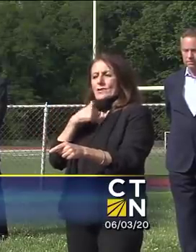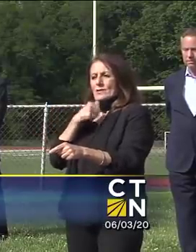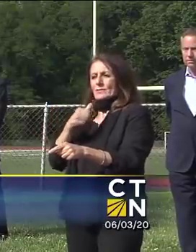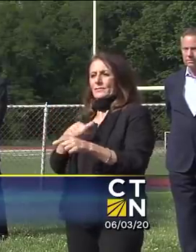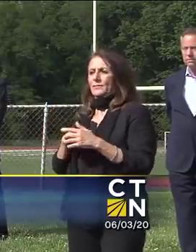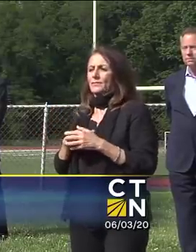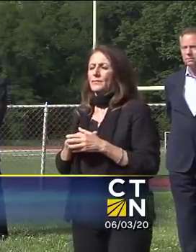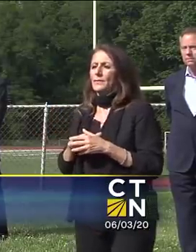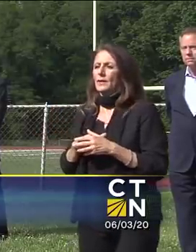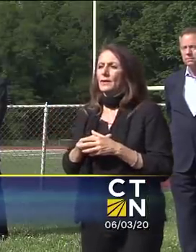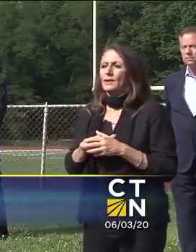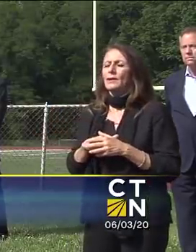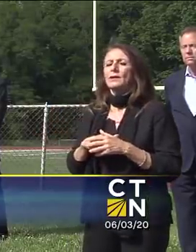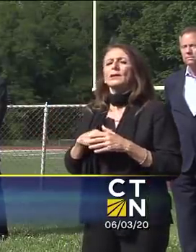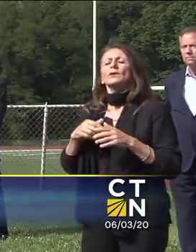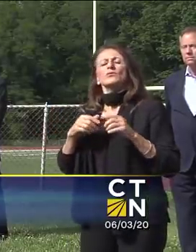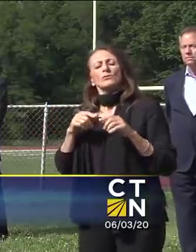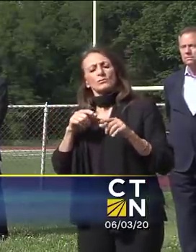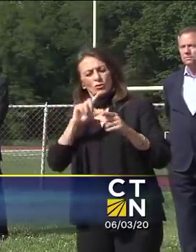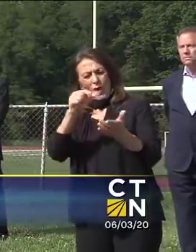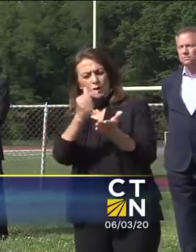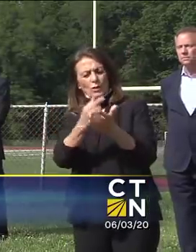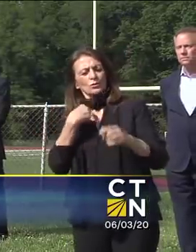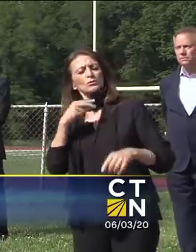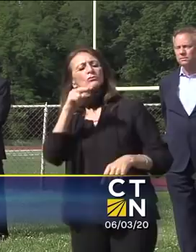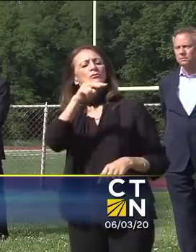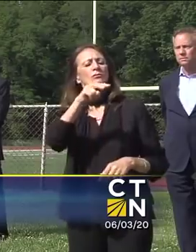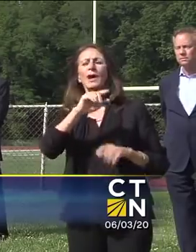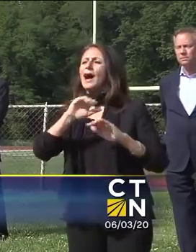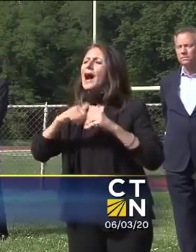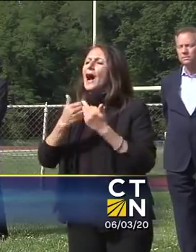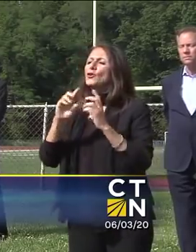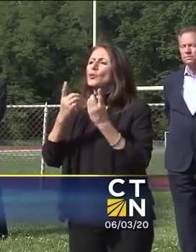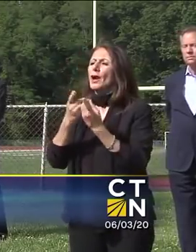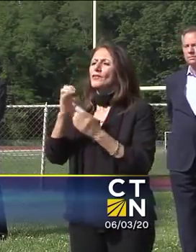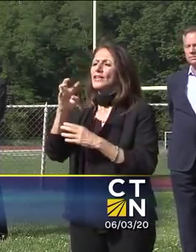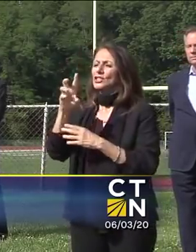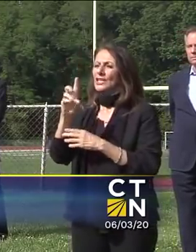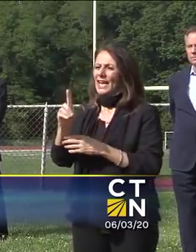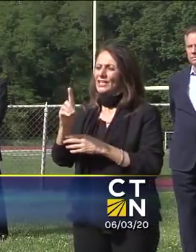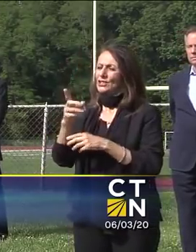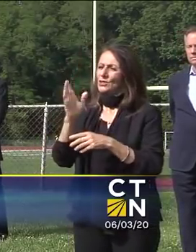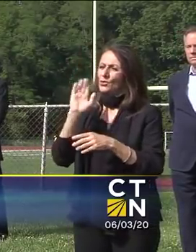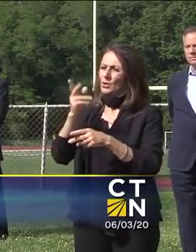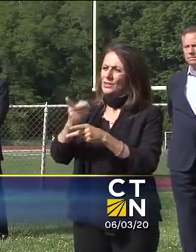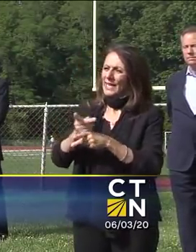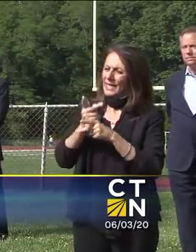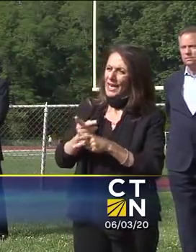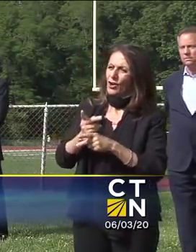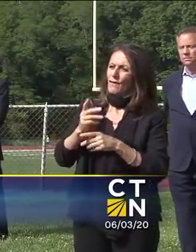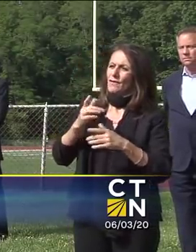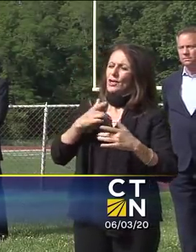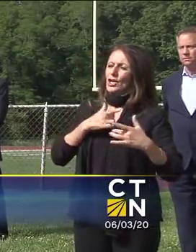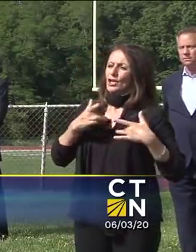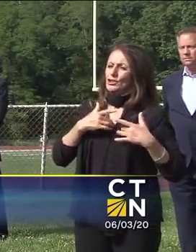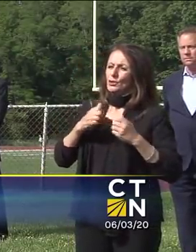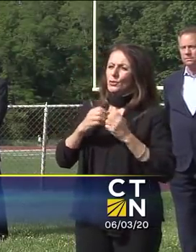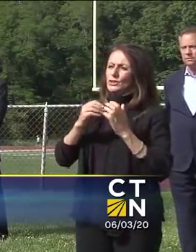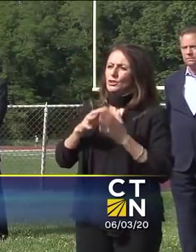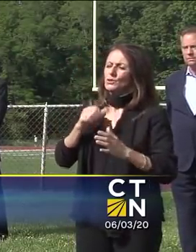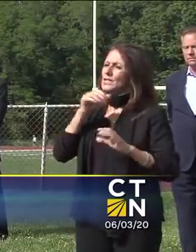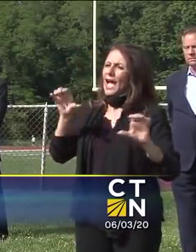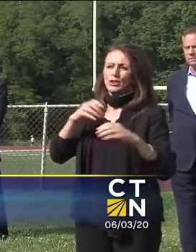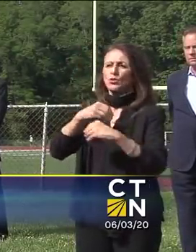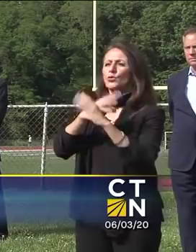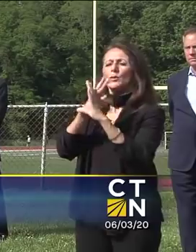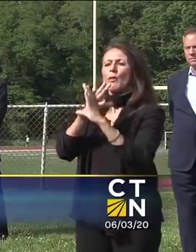I know we're thinking ahead to graduation, but how is the Department of Education tackling all of the concerns with students not doing